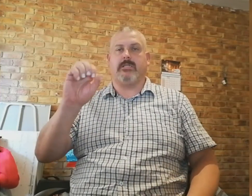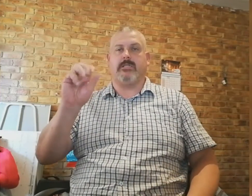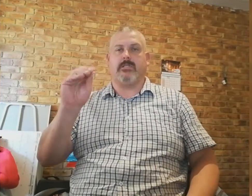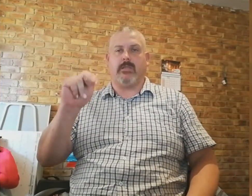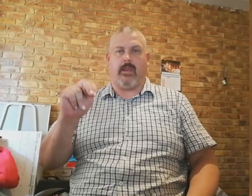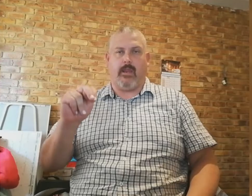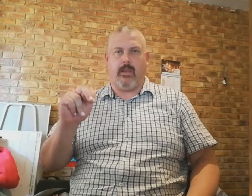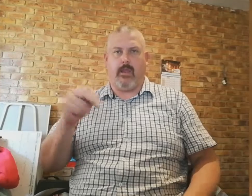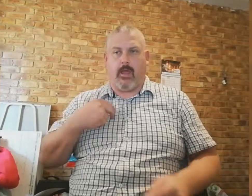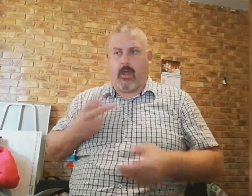lesson.